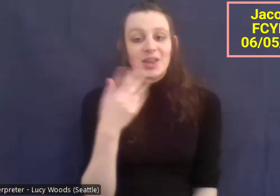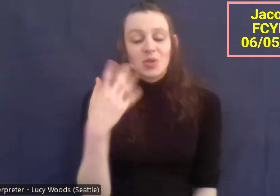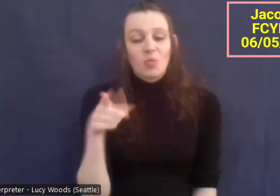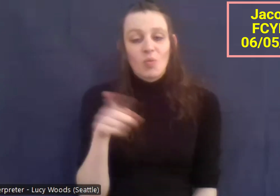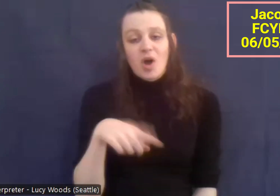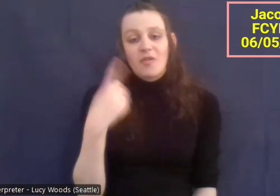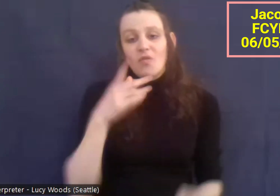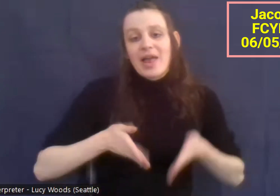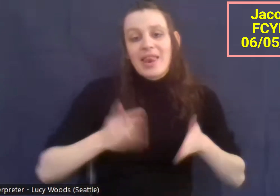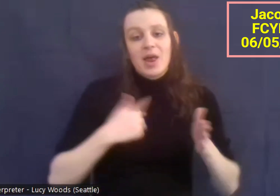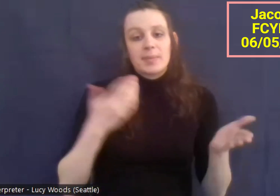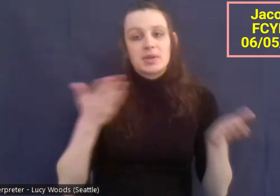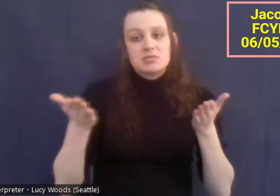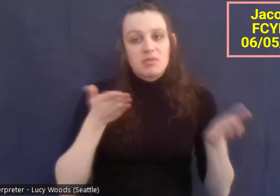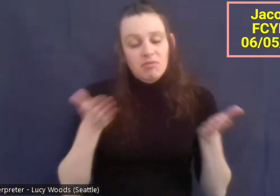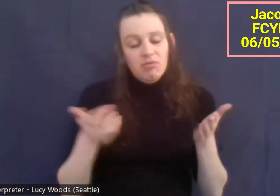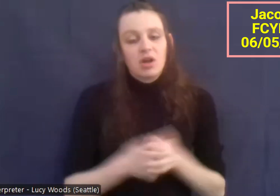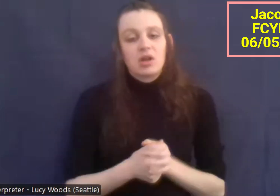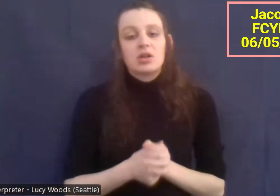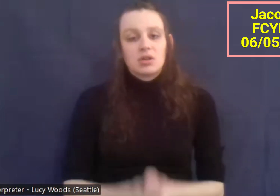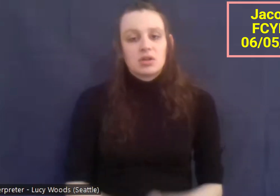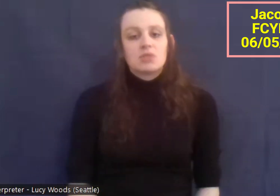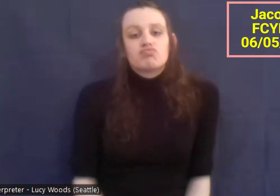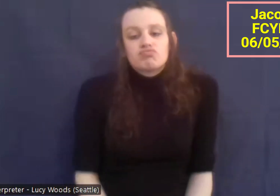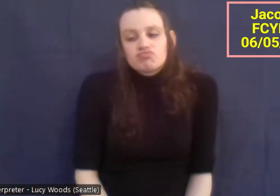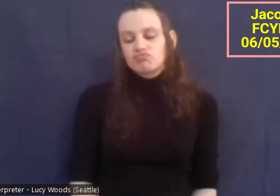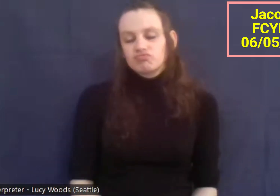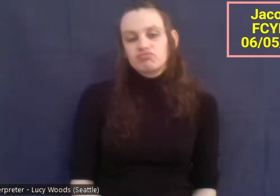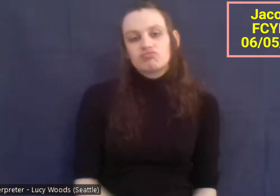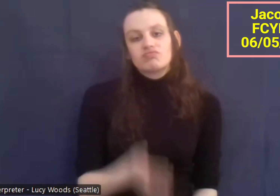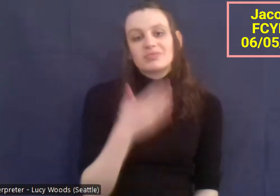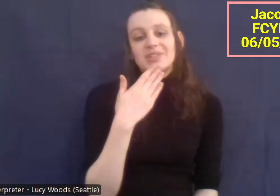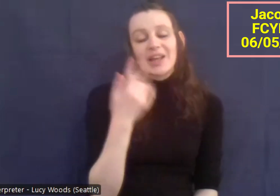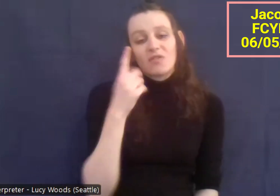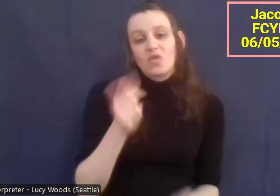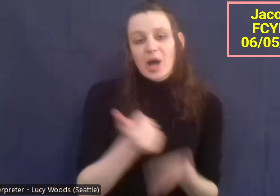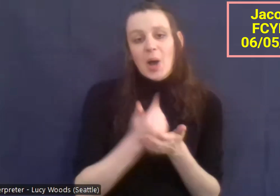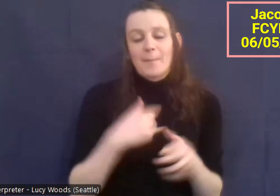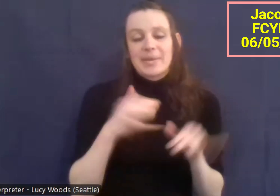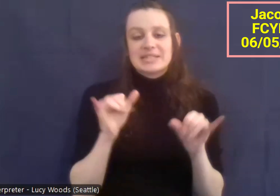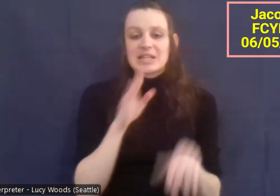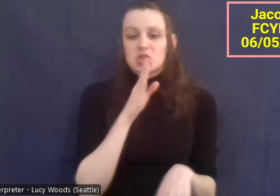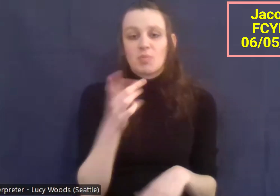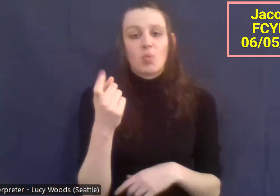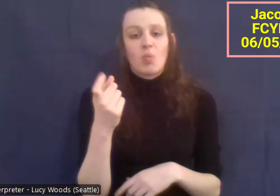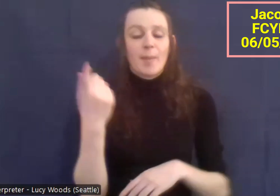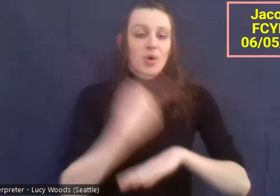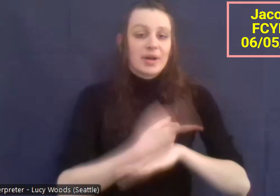service. Yeah, thank you for helping me stay sober one more day. That's all I've got.